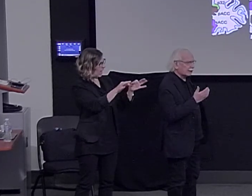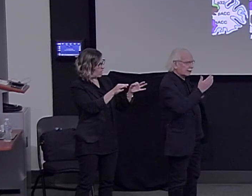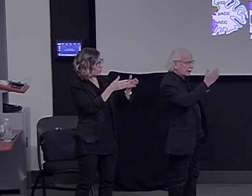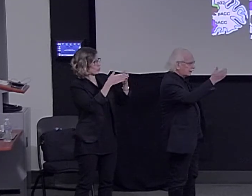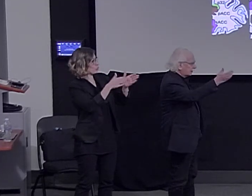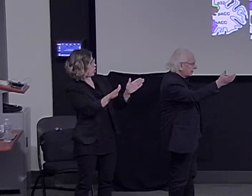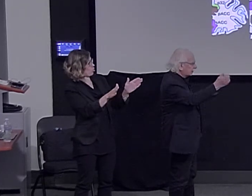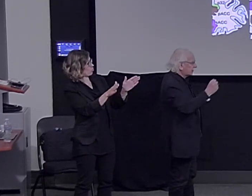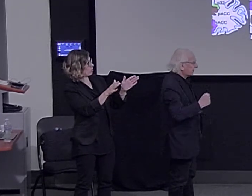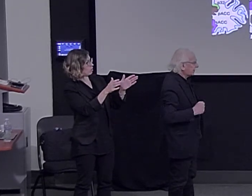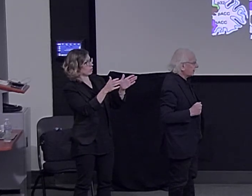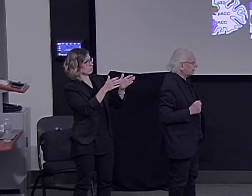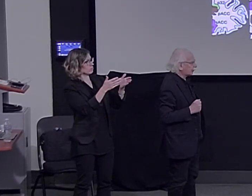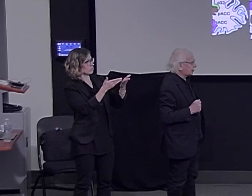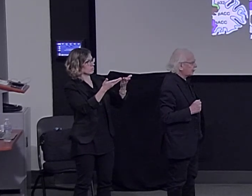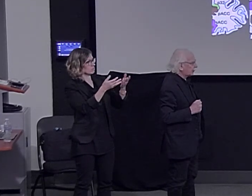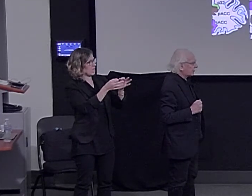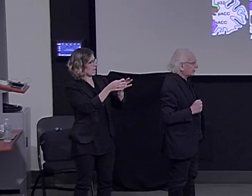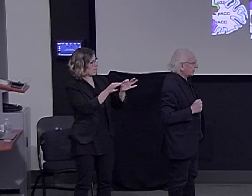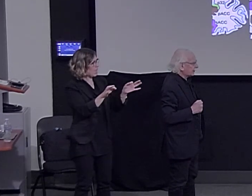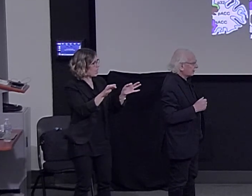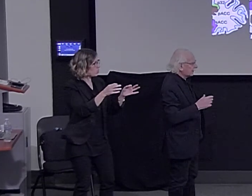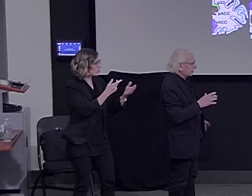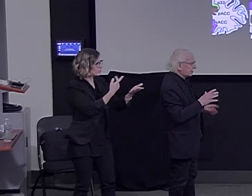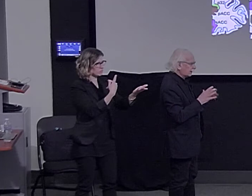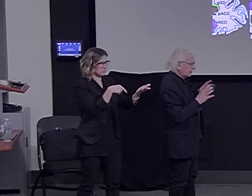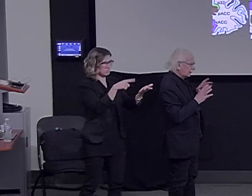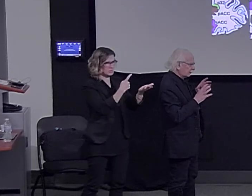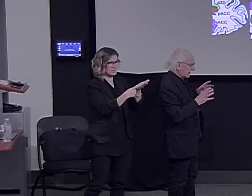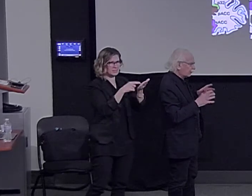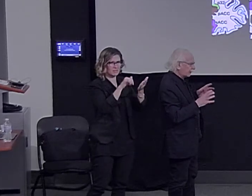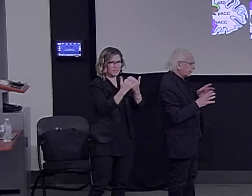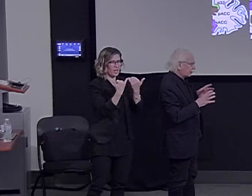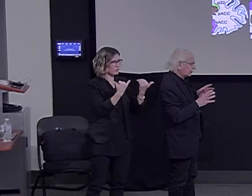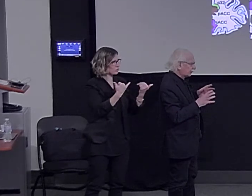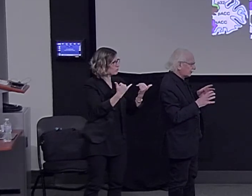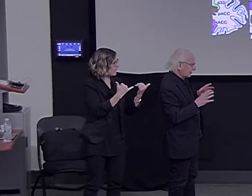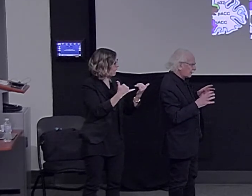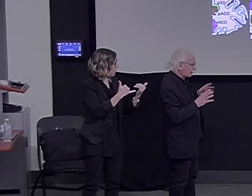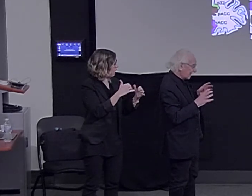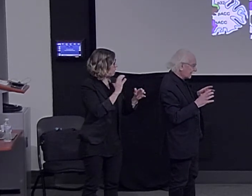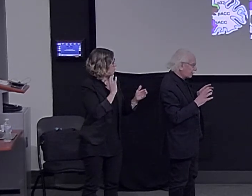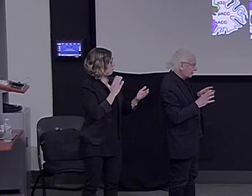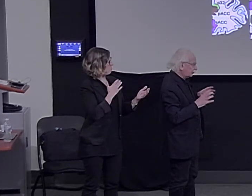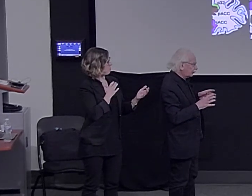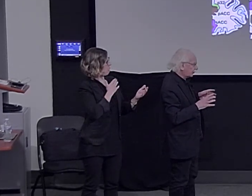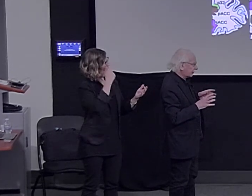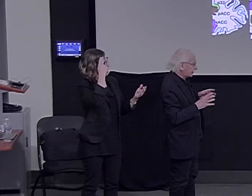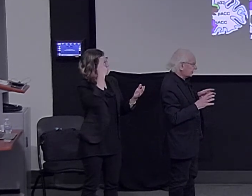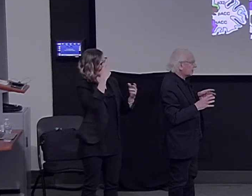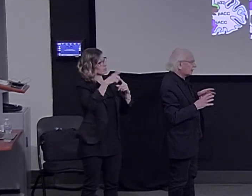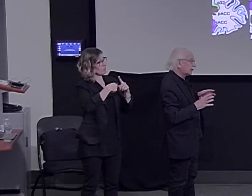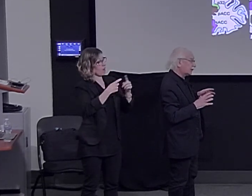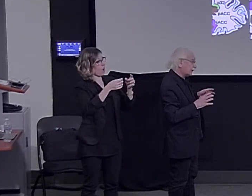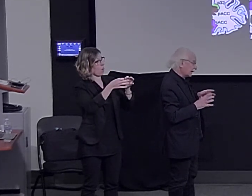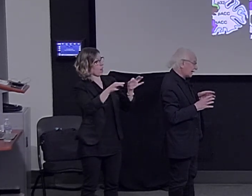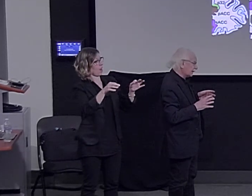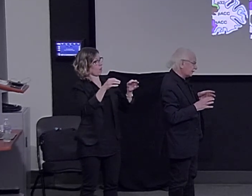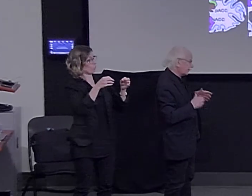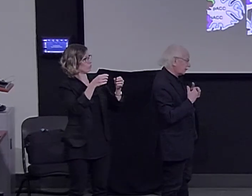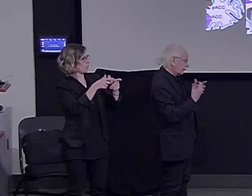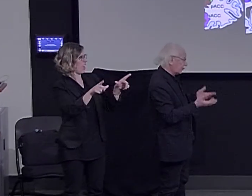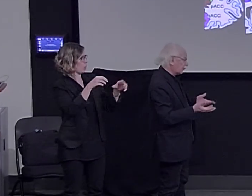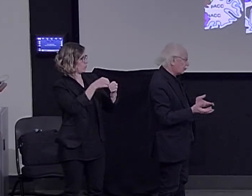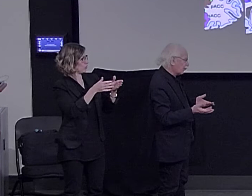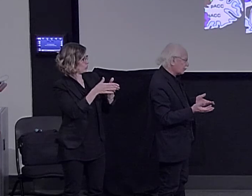general, I have not spoken about that, but our hypothesis about language in general, that it